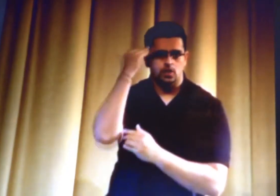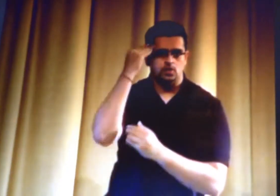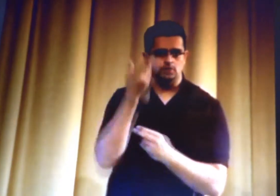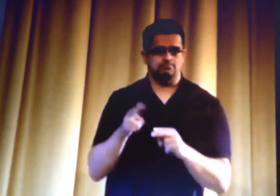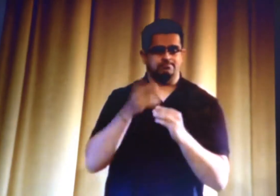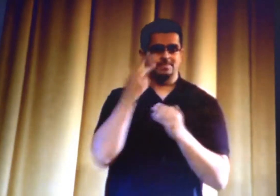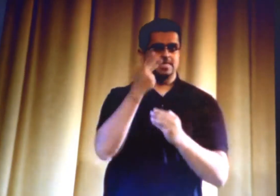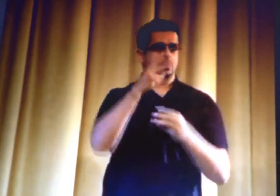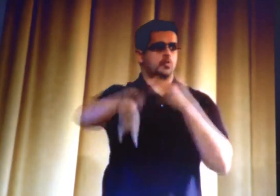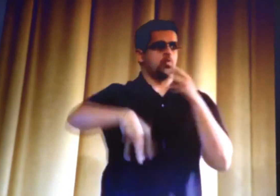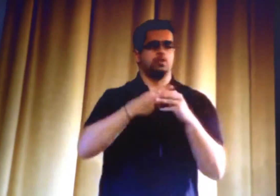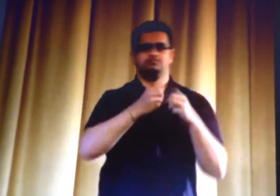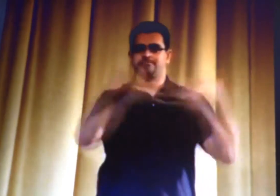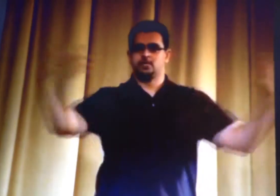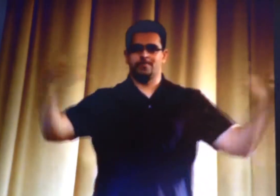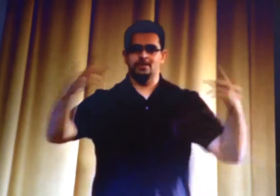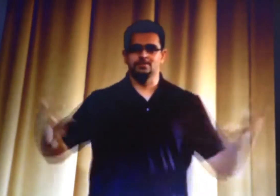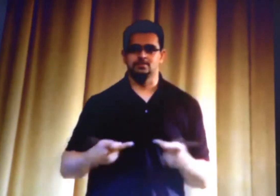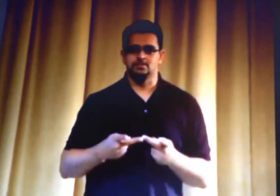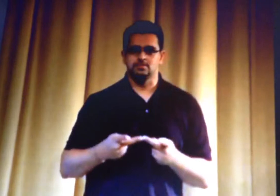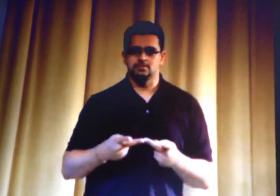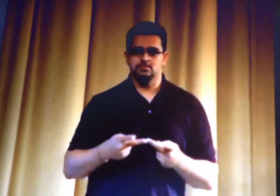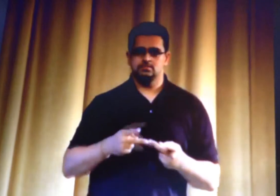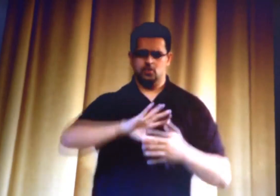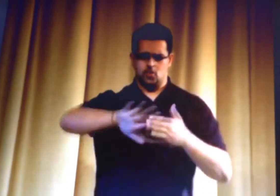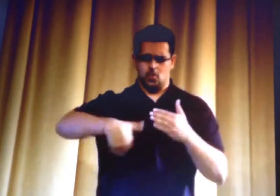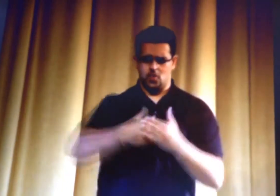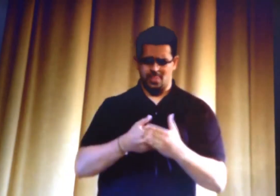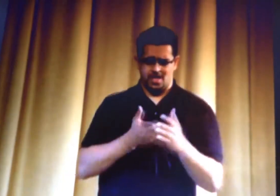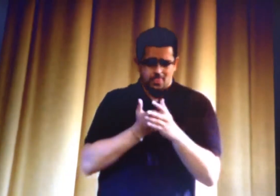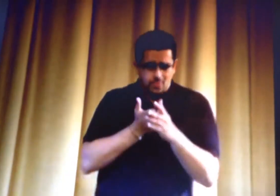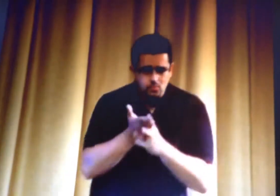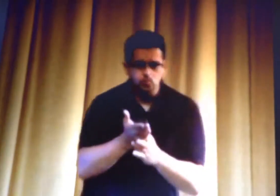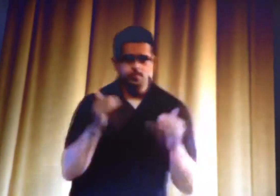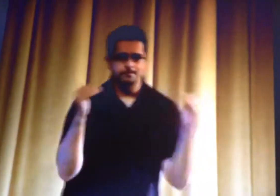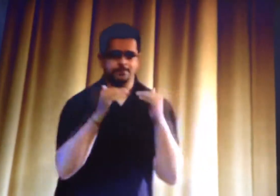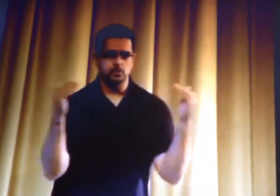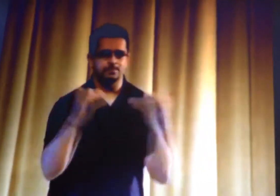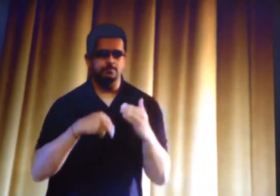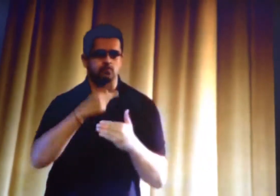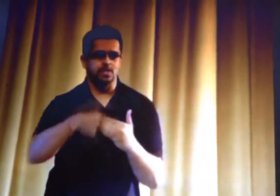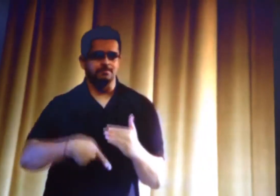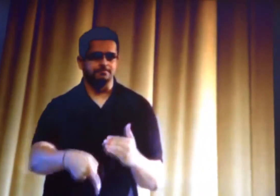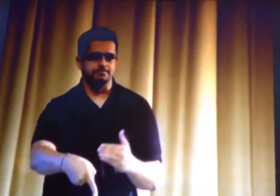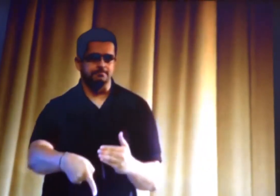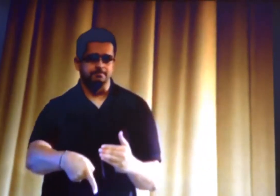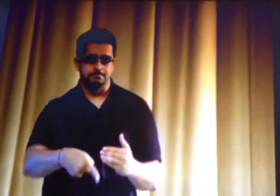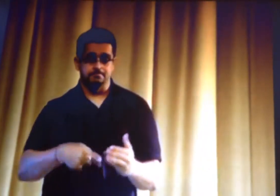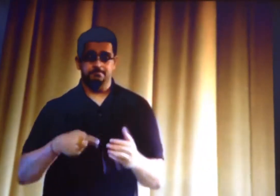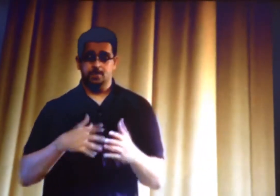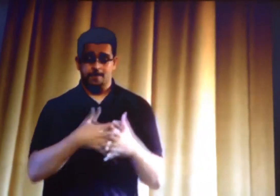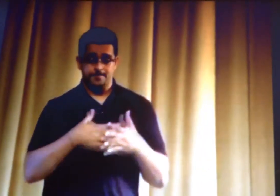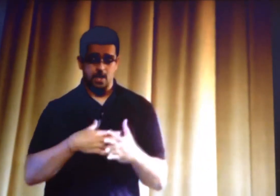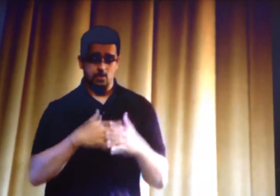And we would also be able to share culture knowledge the whole time. The world is a big place. But peer-to-peer